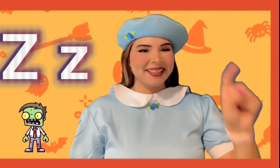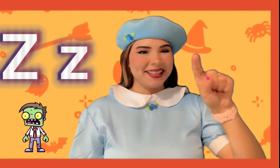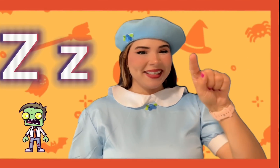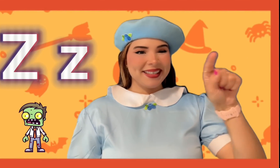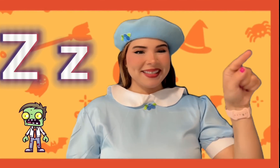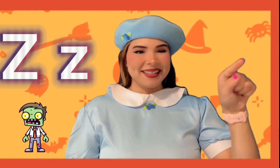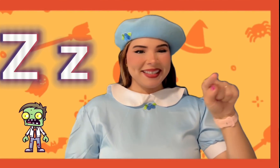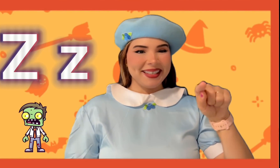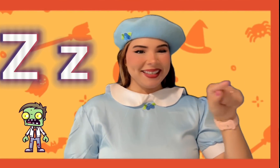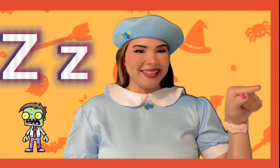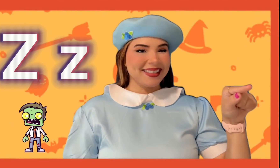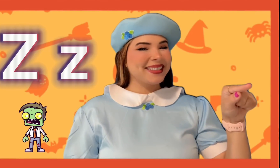Z.